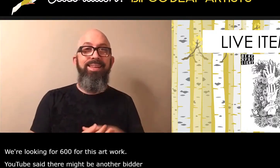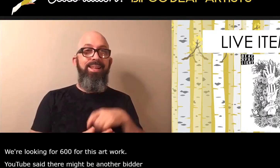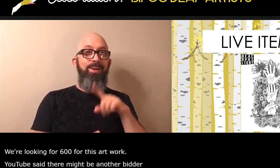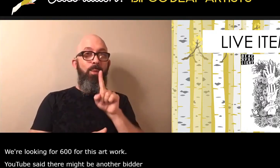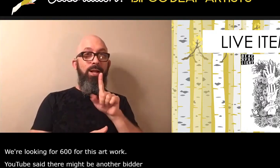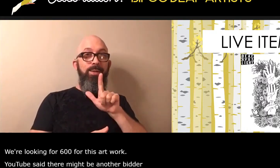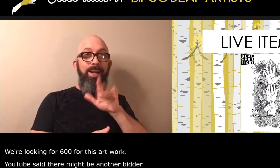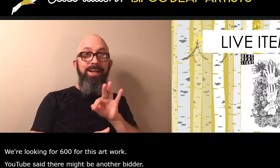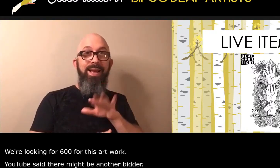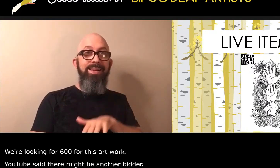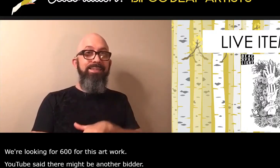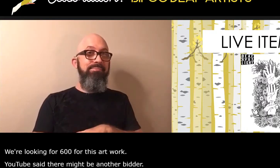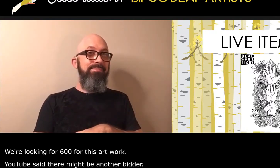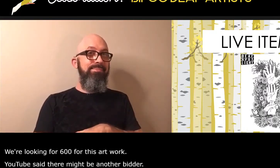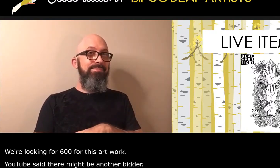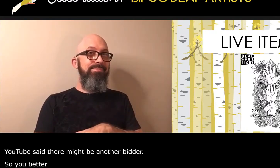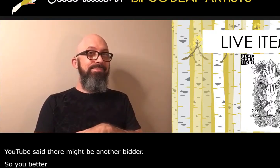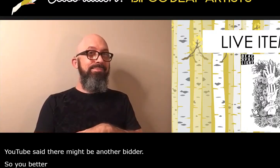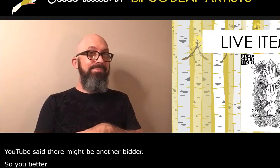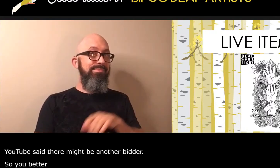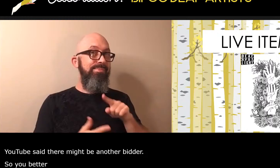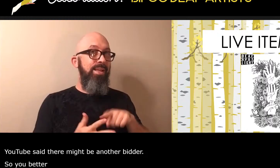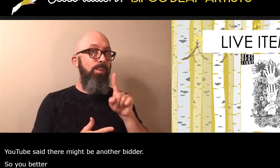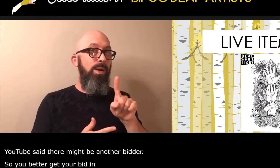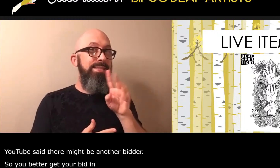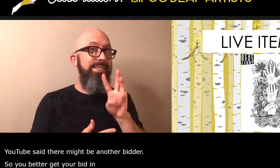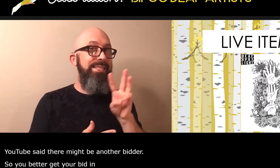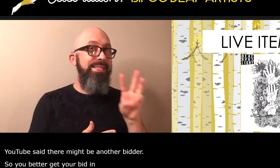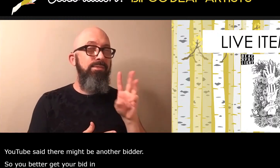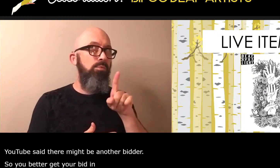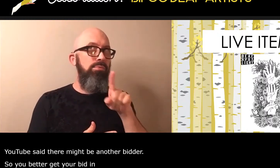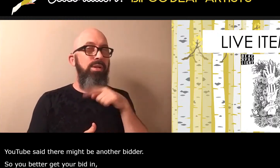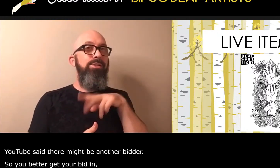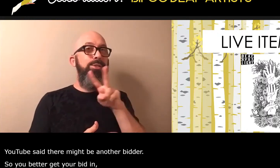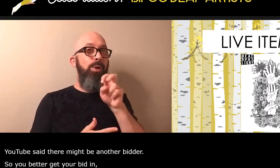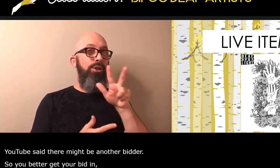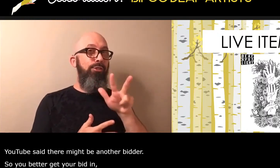So you better get your bid in. 129,